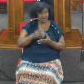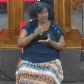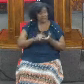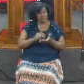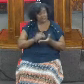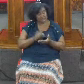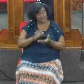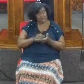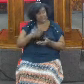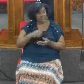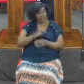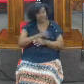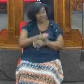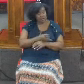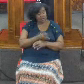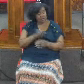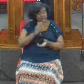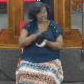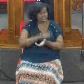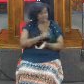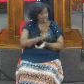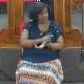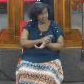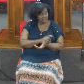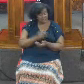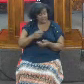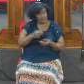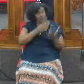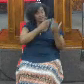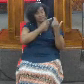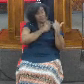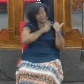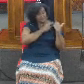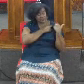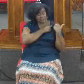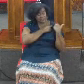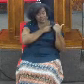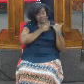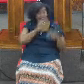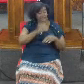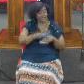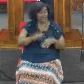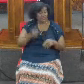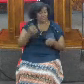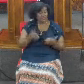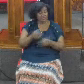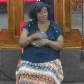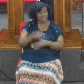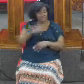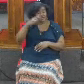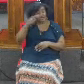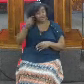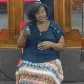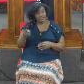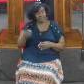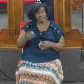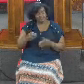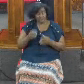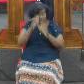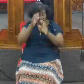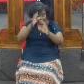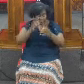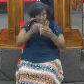job. That's our duty. Our responsibility, that's our call tonight to tell. Let's pray. Father,